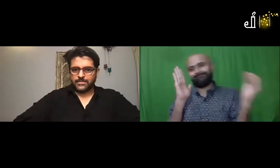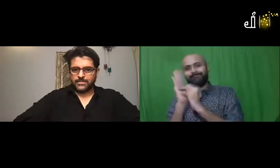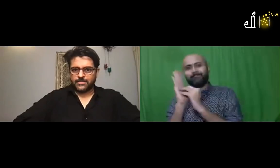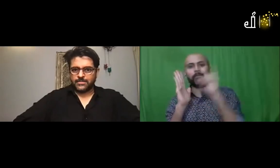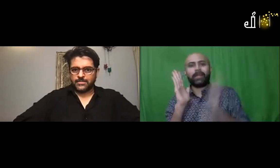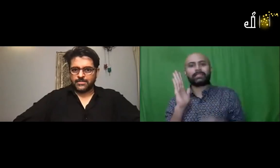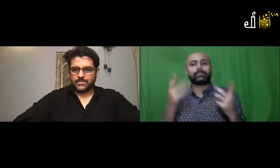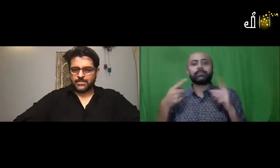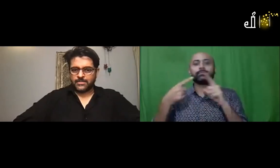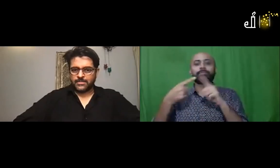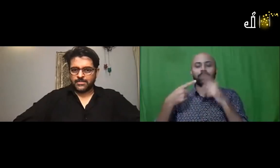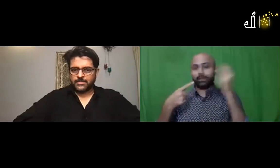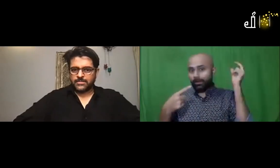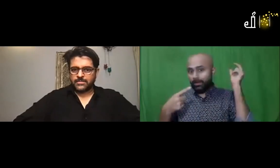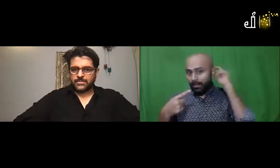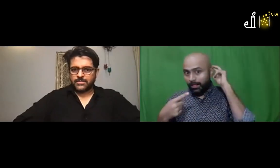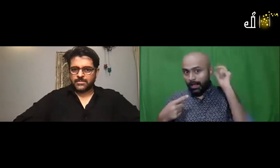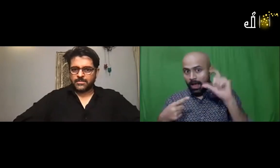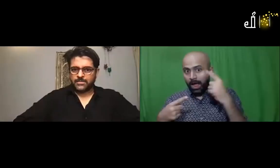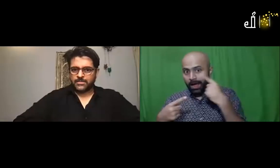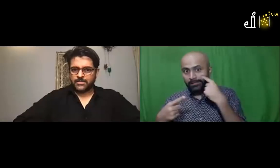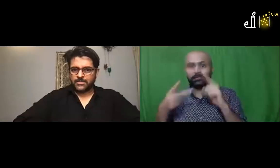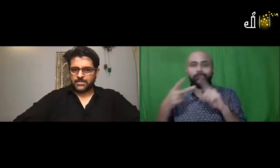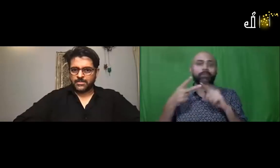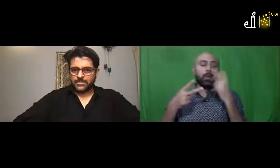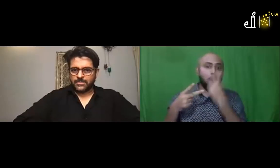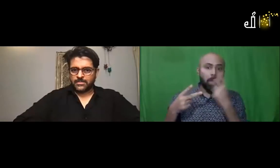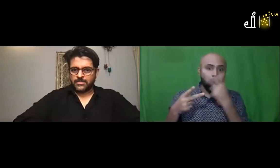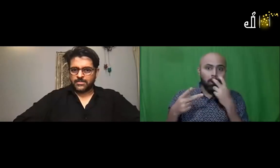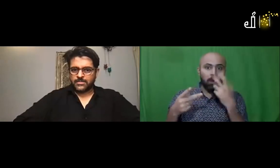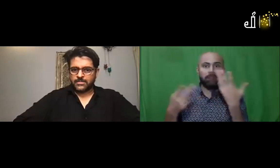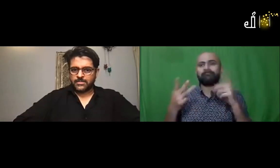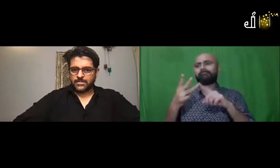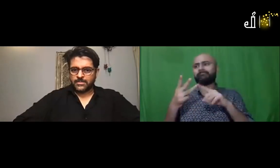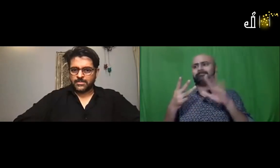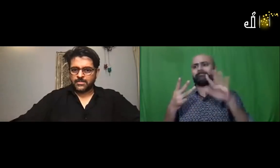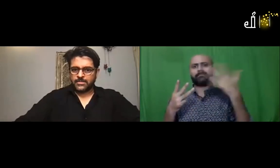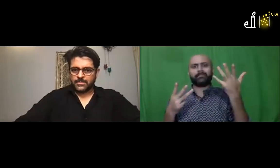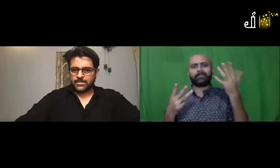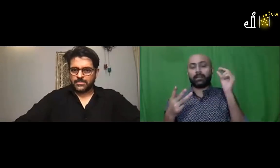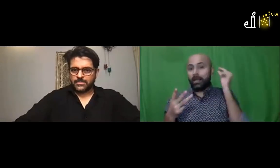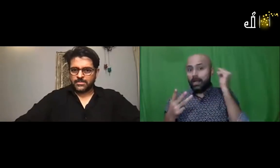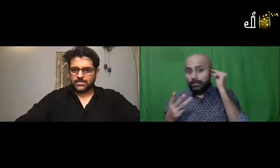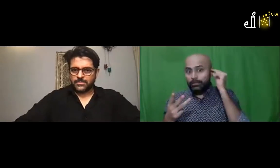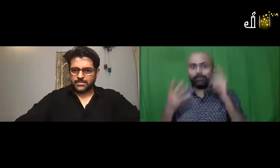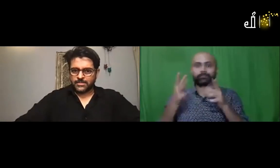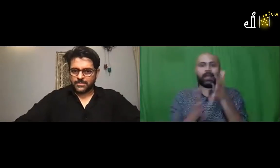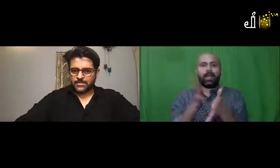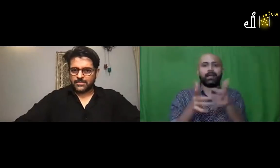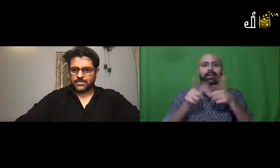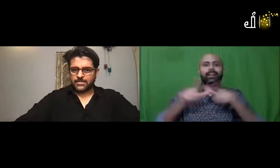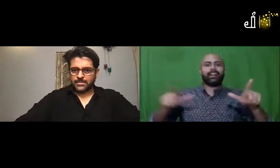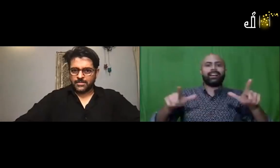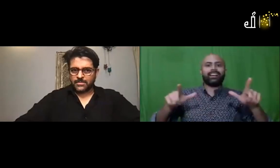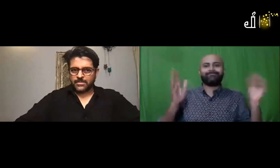So the policy, would you like to include the things that the speech therapy or